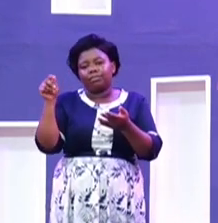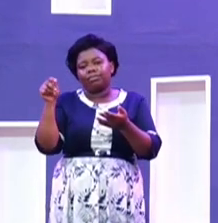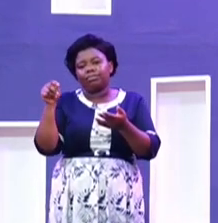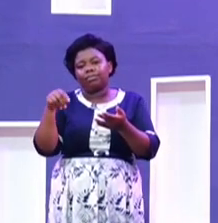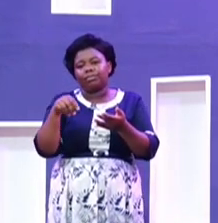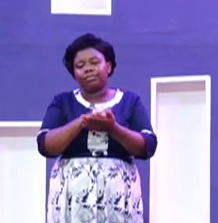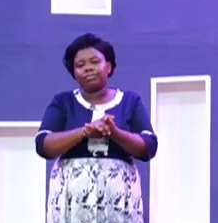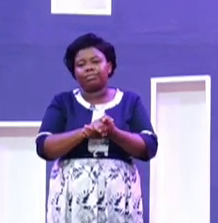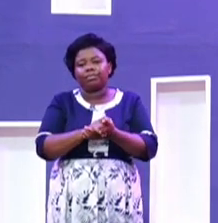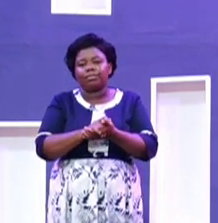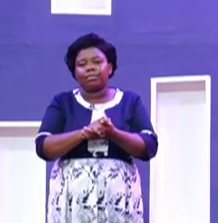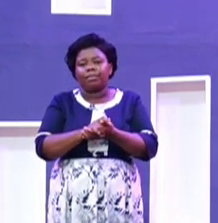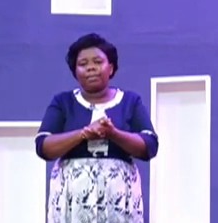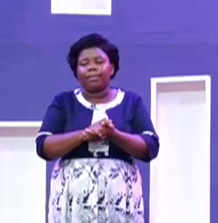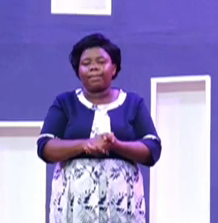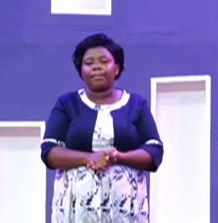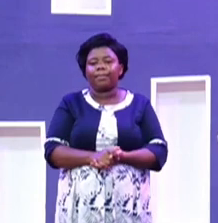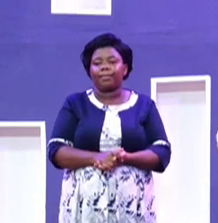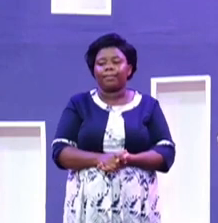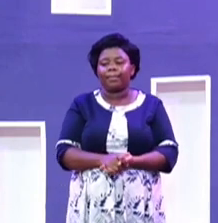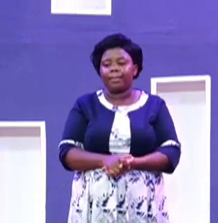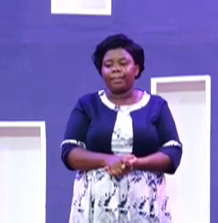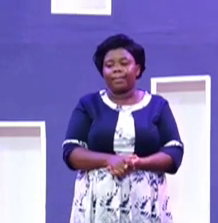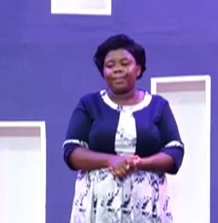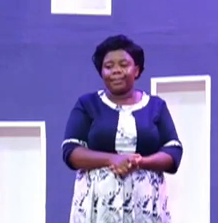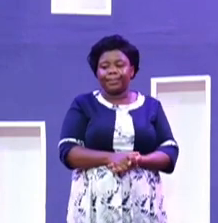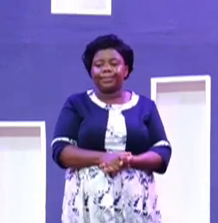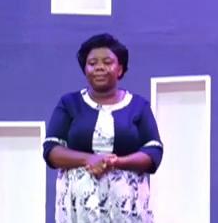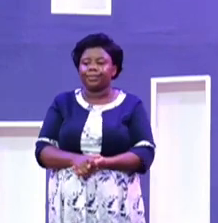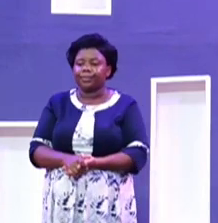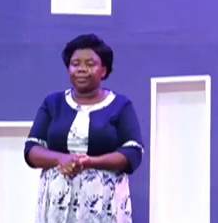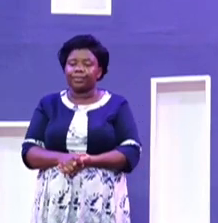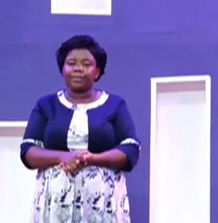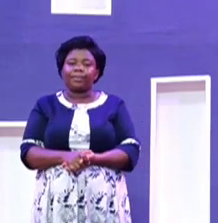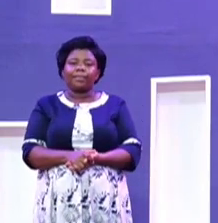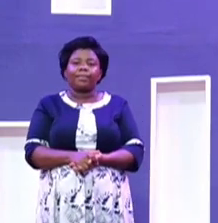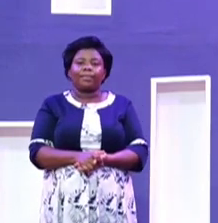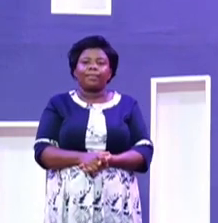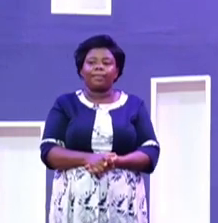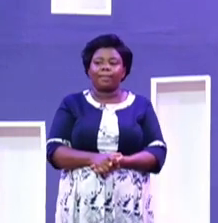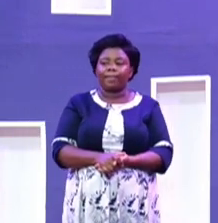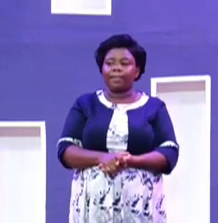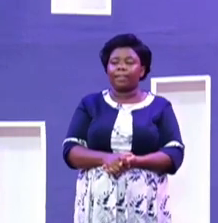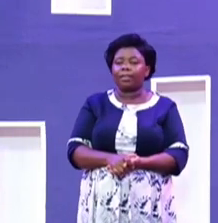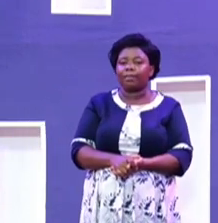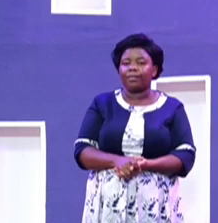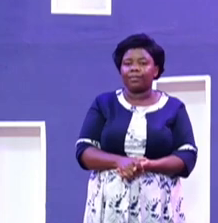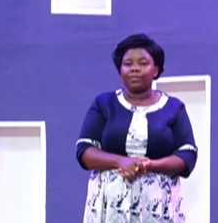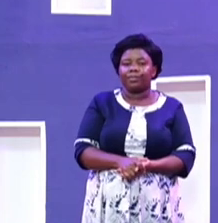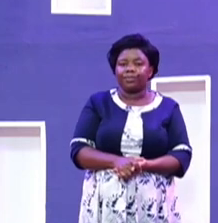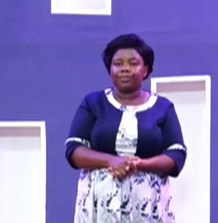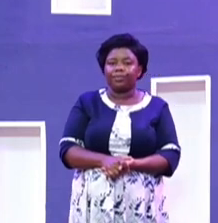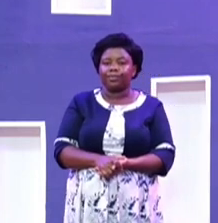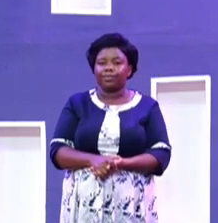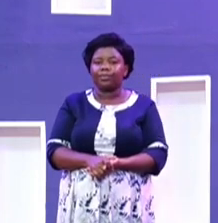musawo noteka earphones zo onawo oli nobango otuuliriza mu ngeri ennyangu ennyo sonjagala